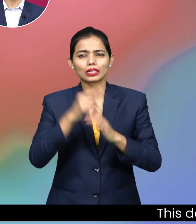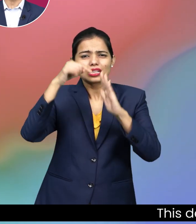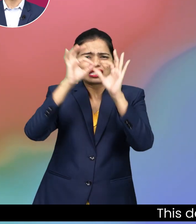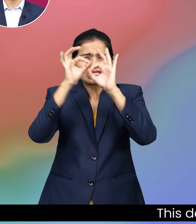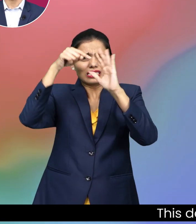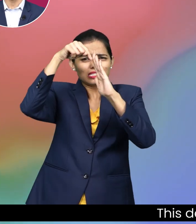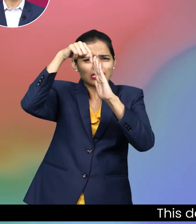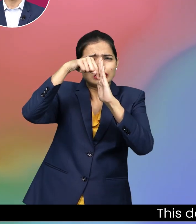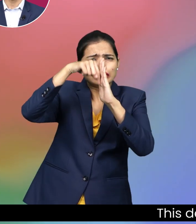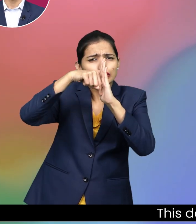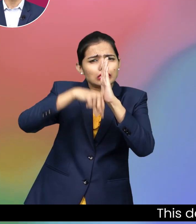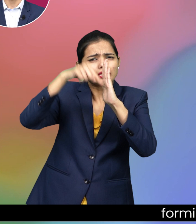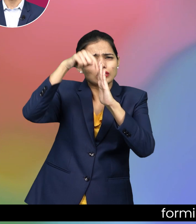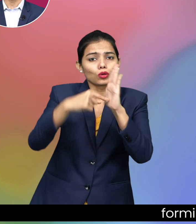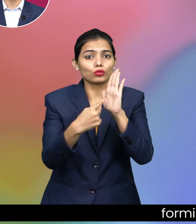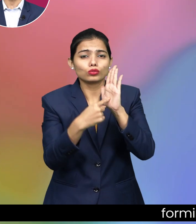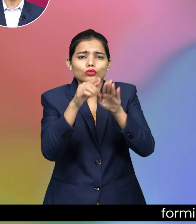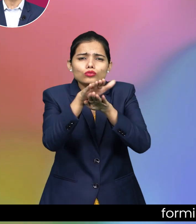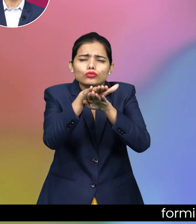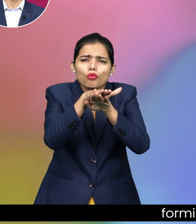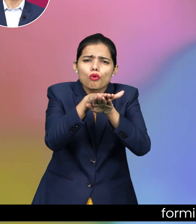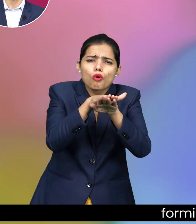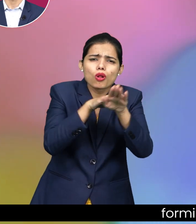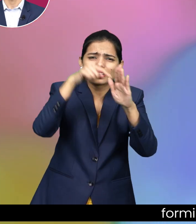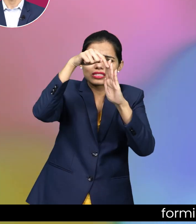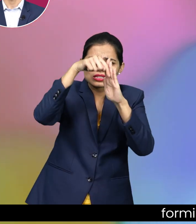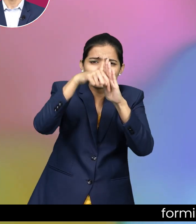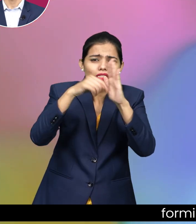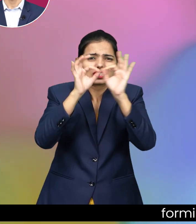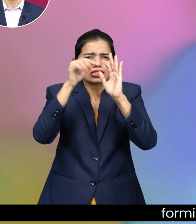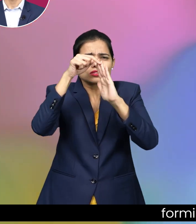This deepens gradually, forming two new cells.